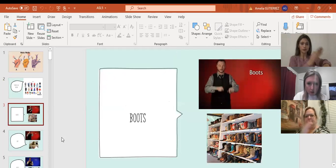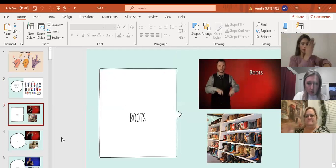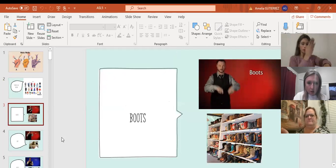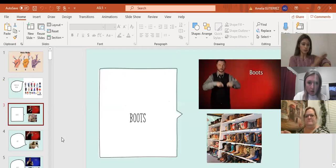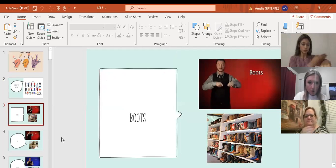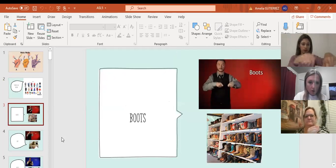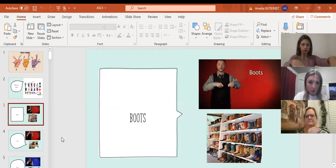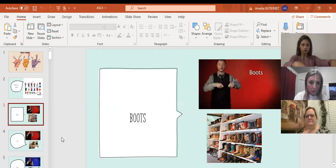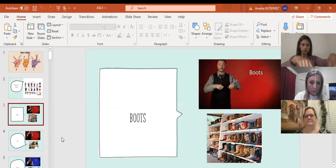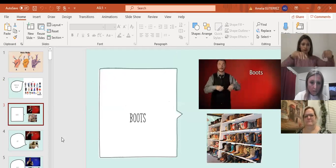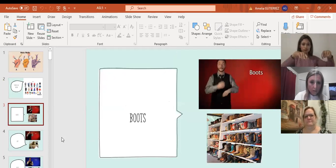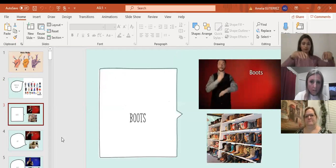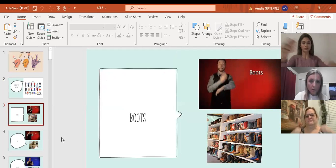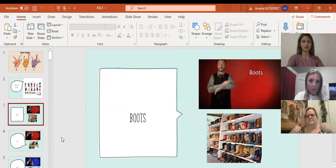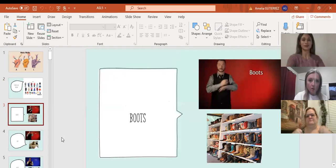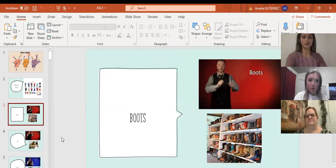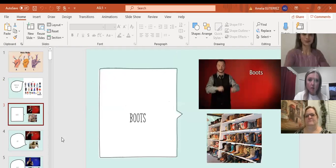up.